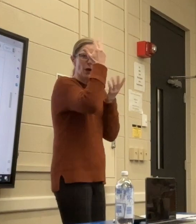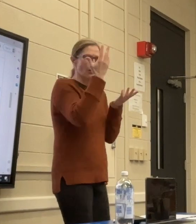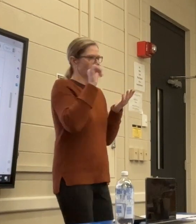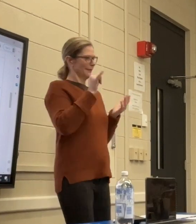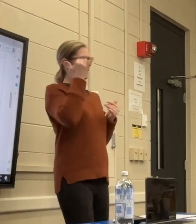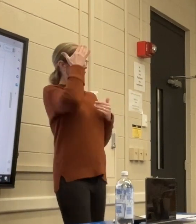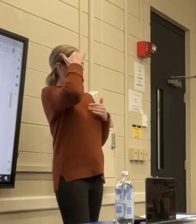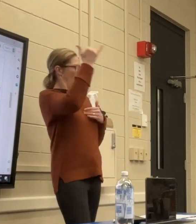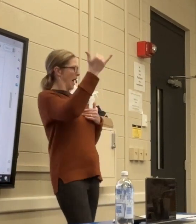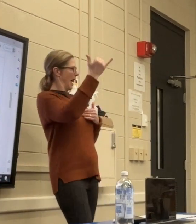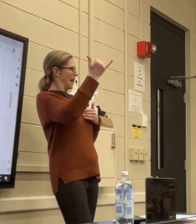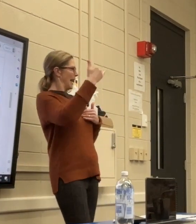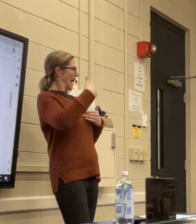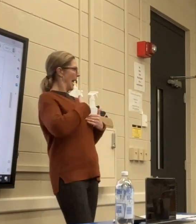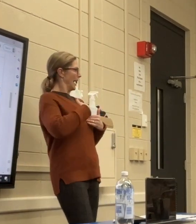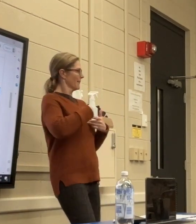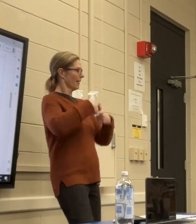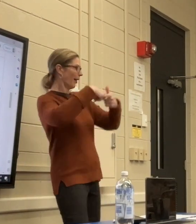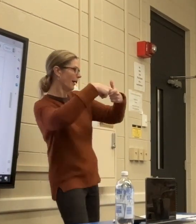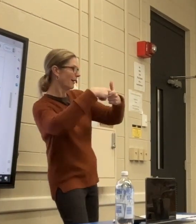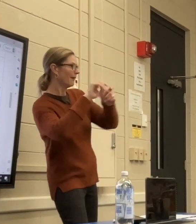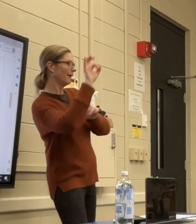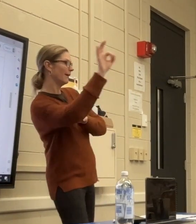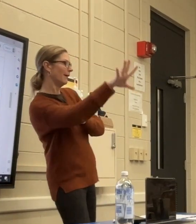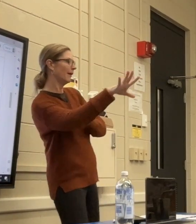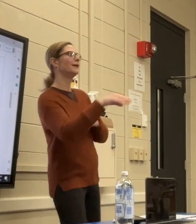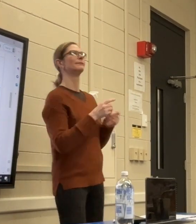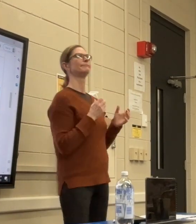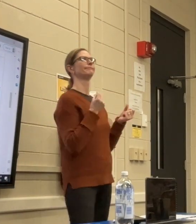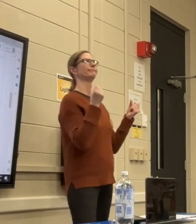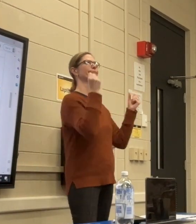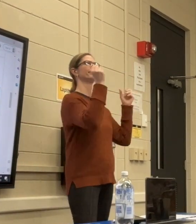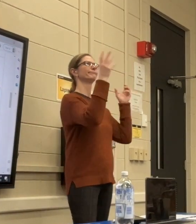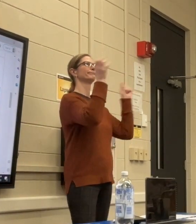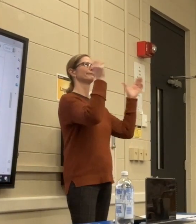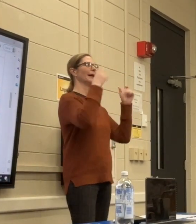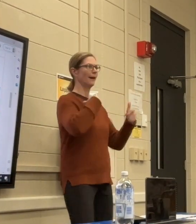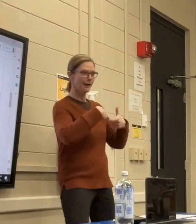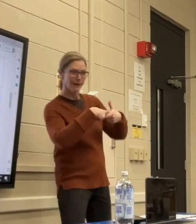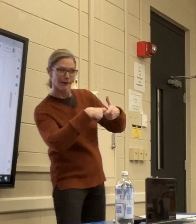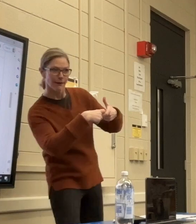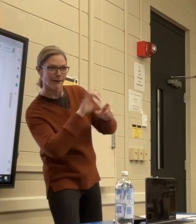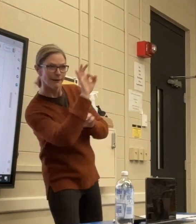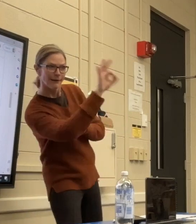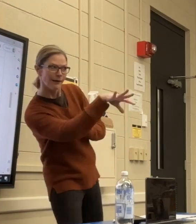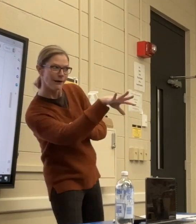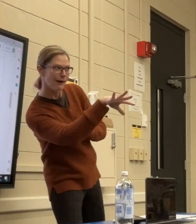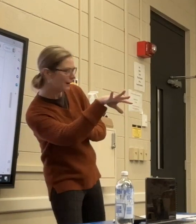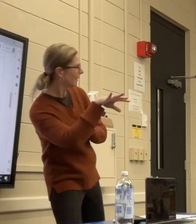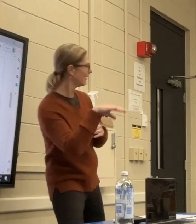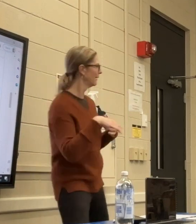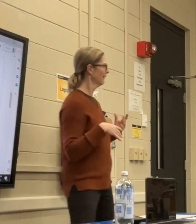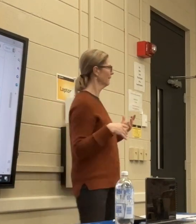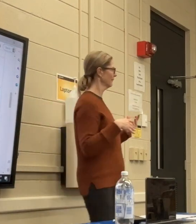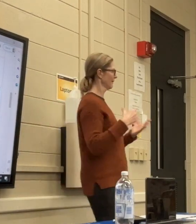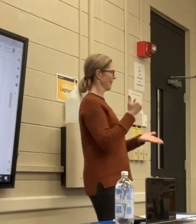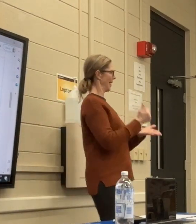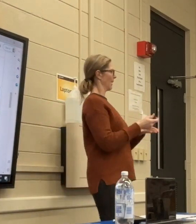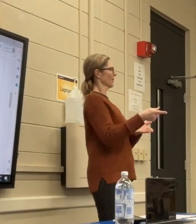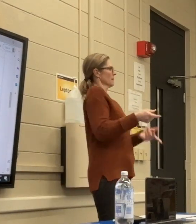I don't want you guys to feel embarrassed. This is why I'm pausing and trying to help you guys out here. I'm pausing, giving you some tips and feedback